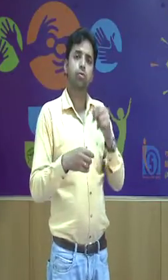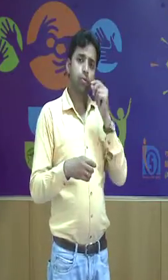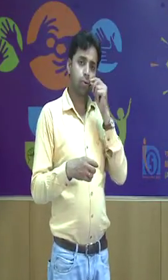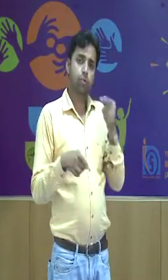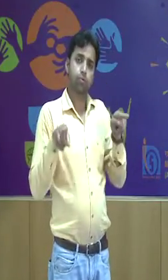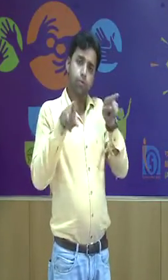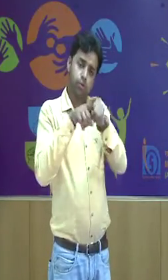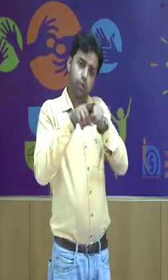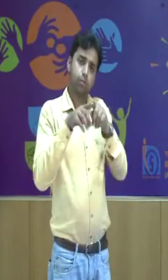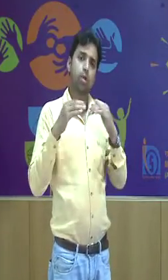men.